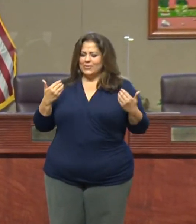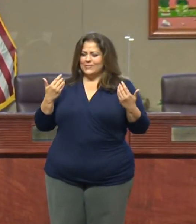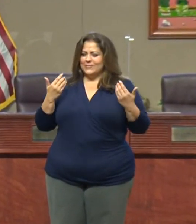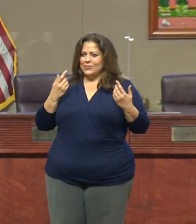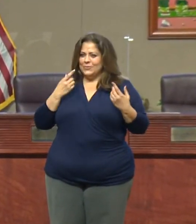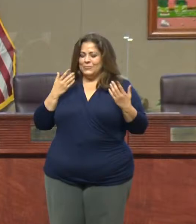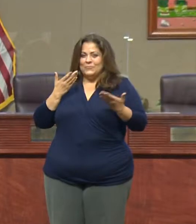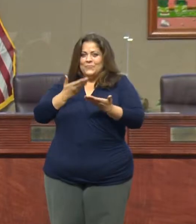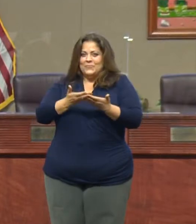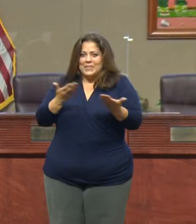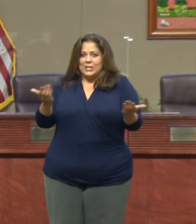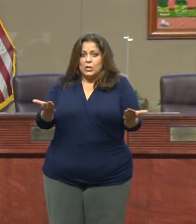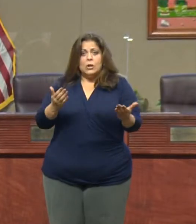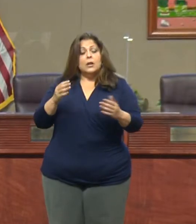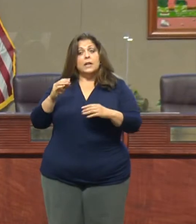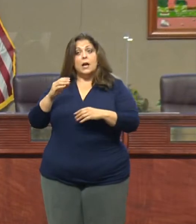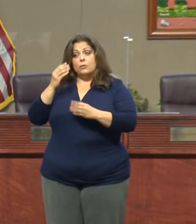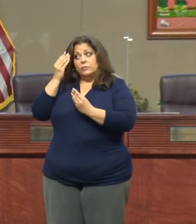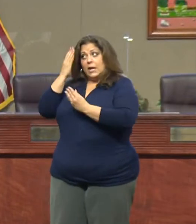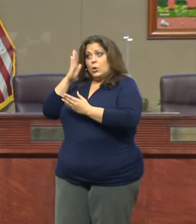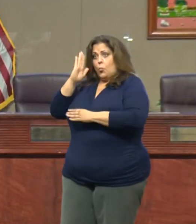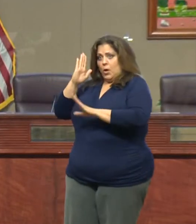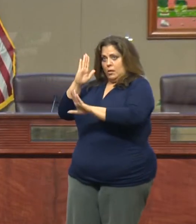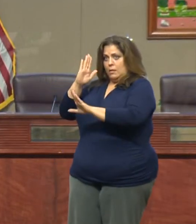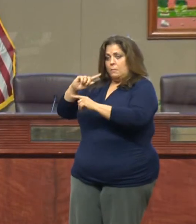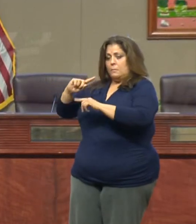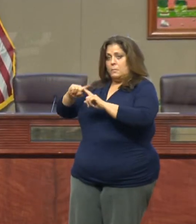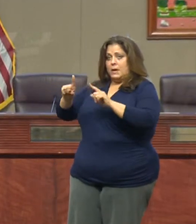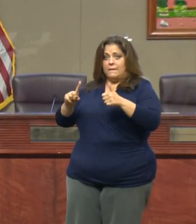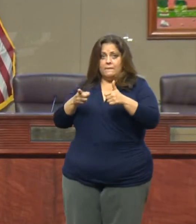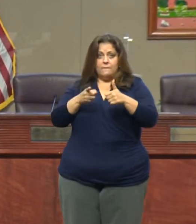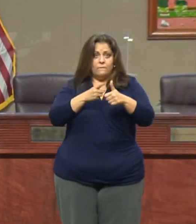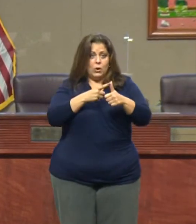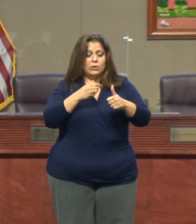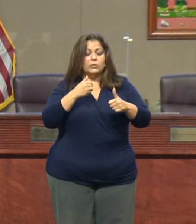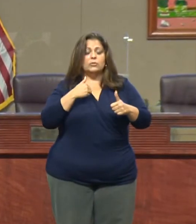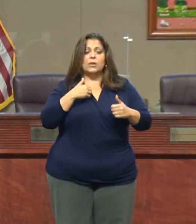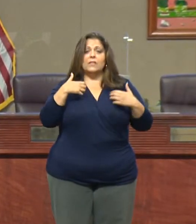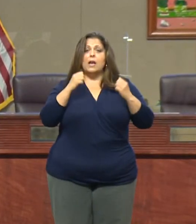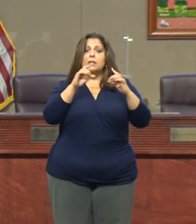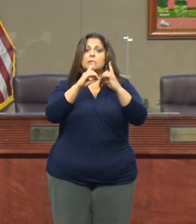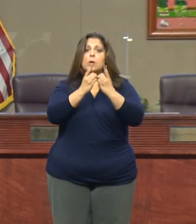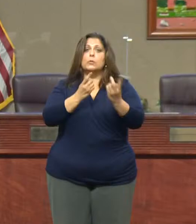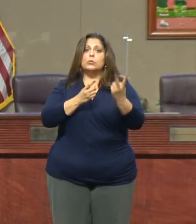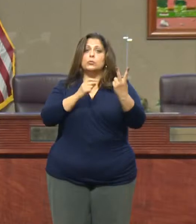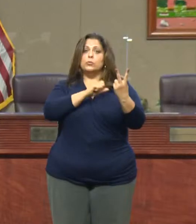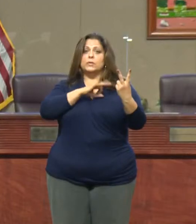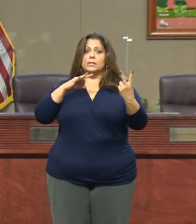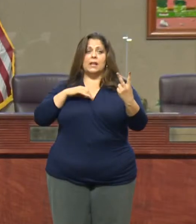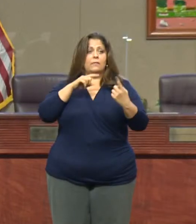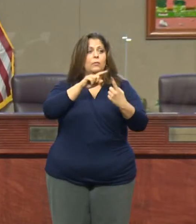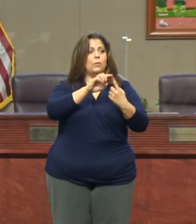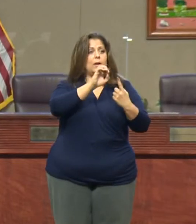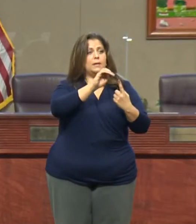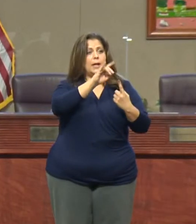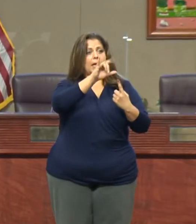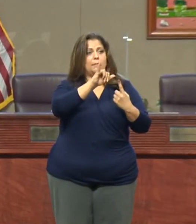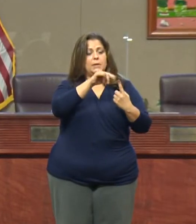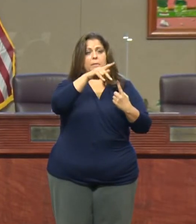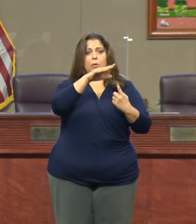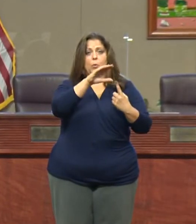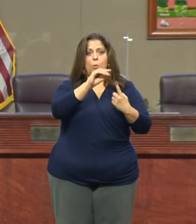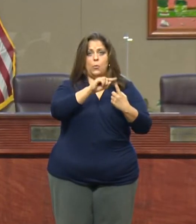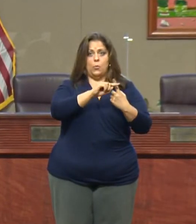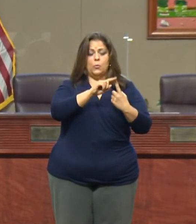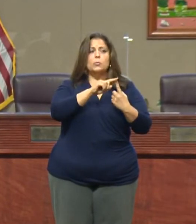Before I go into the data, I want to mention that there are two staff from the health department here. One is Emily Pico, who will be able